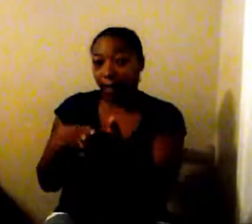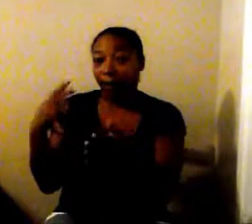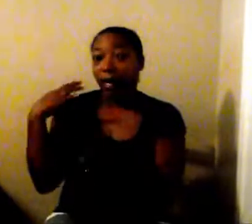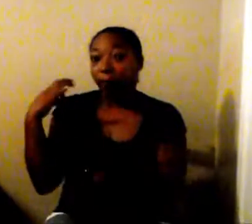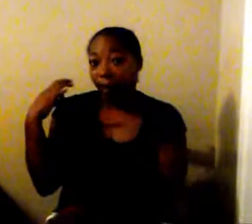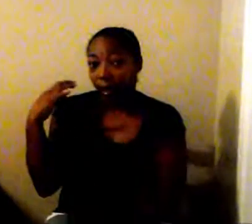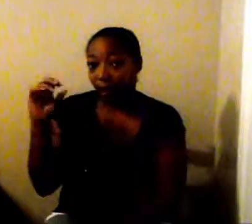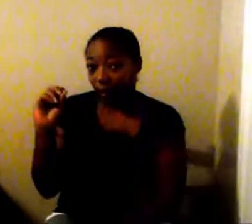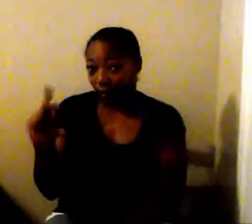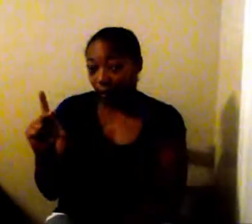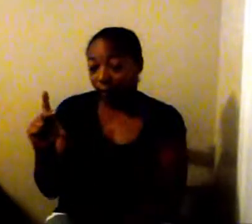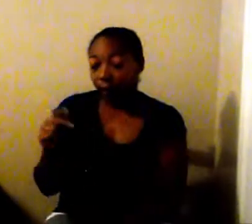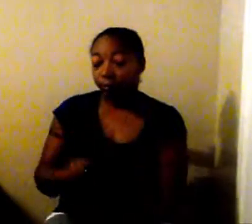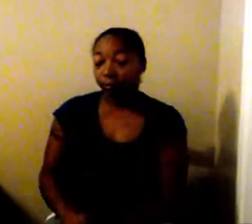the applications, okay?